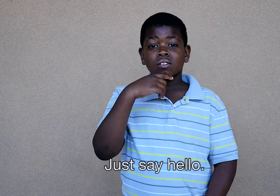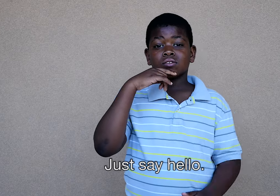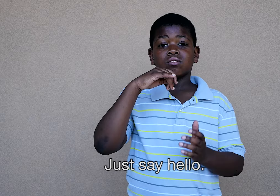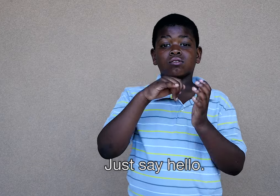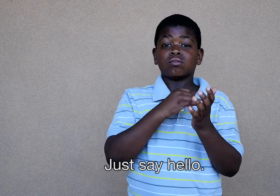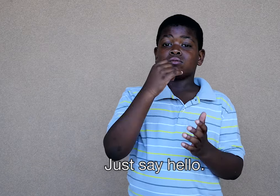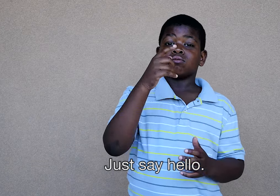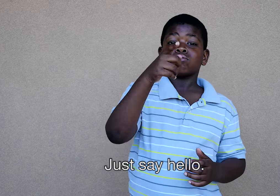else.